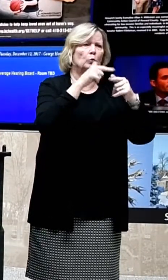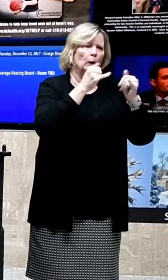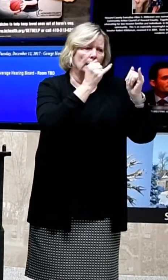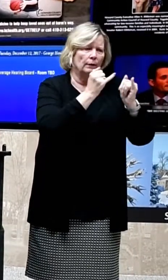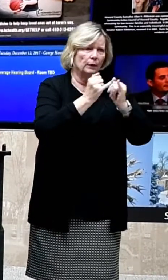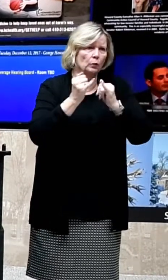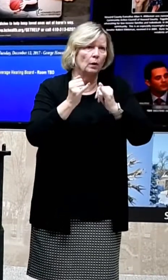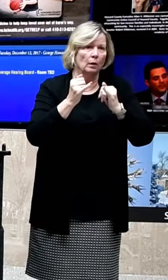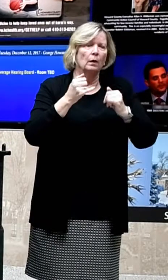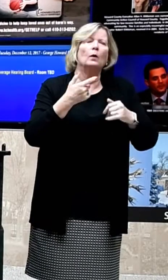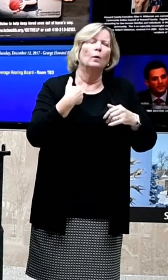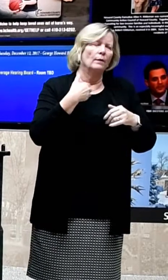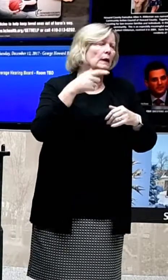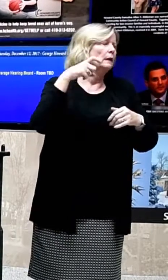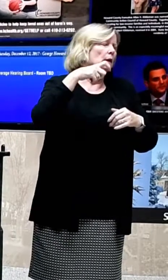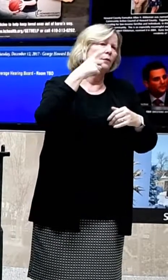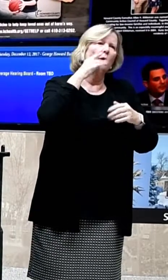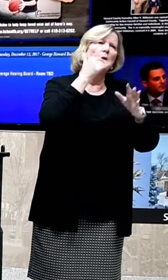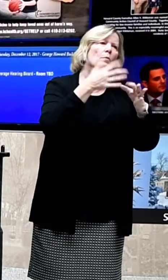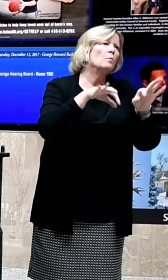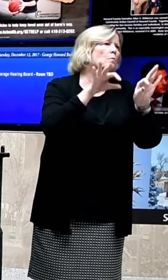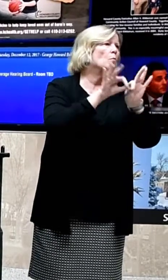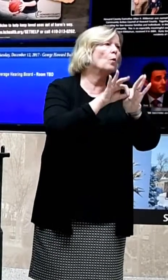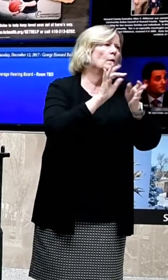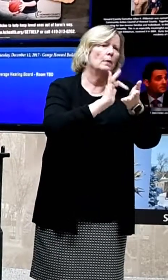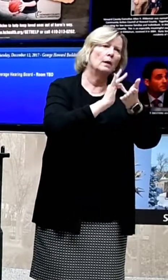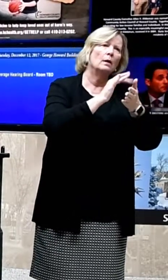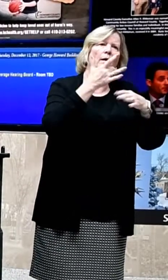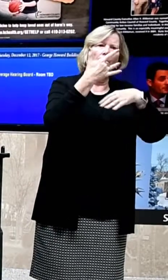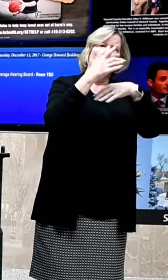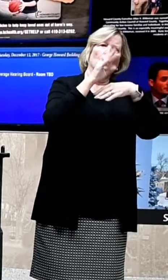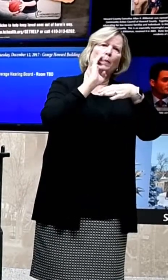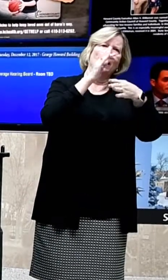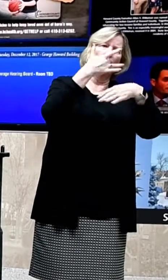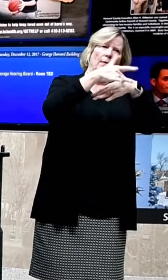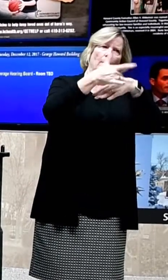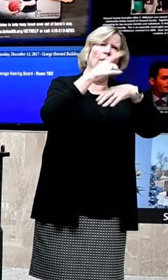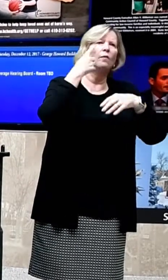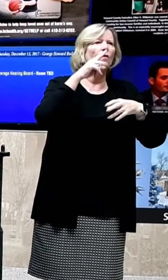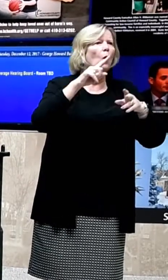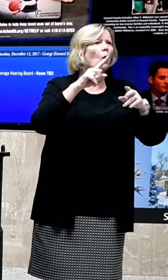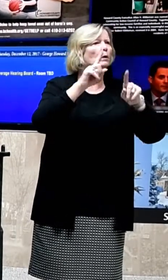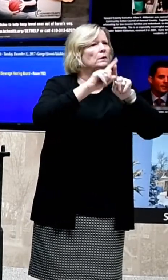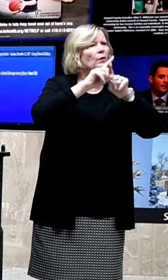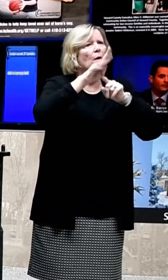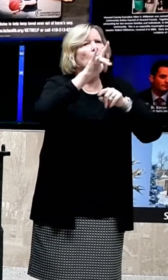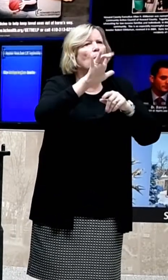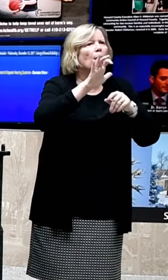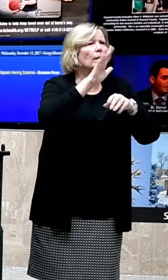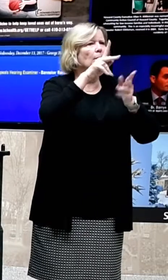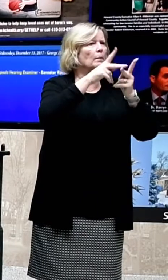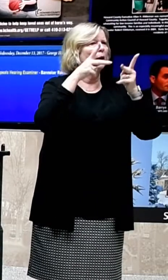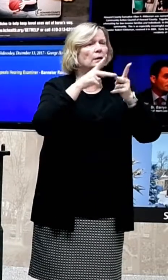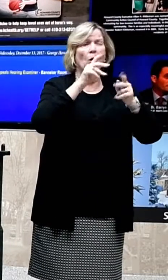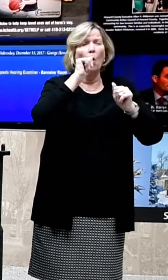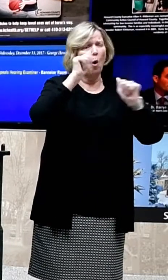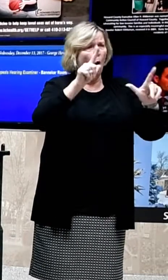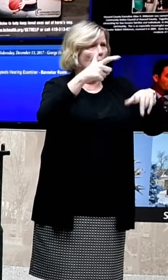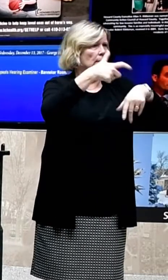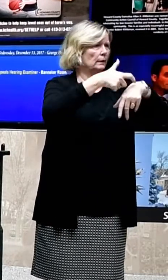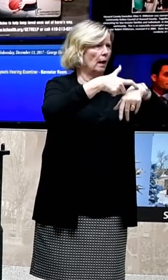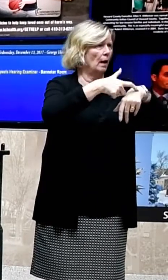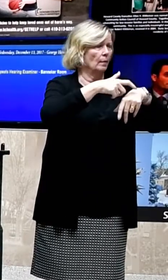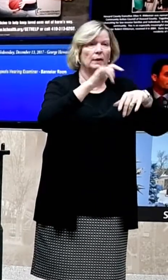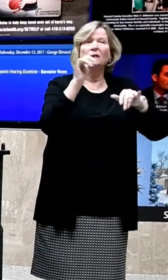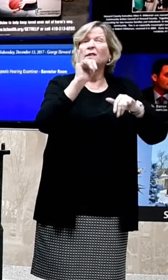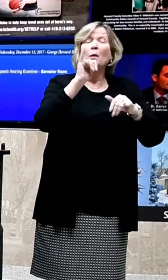is a need for this important medication to be available in a variety of public settings at all times, similar to the presence